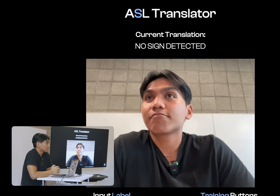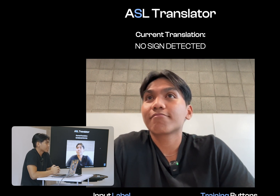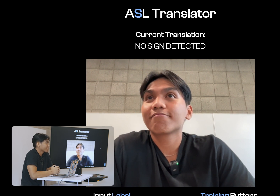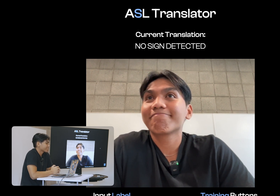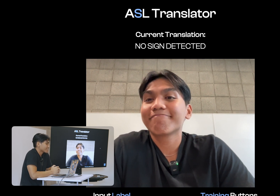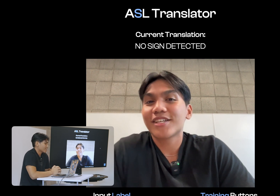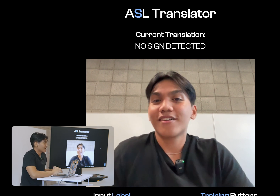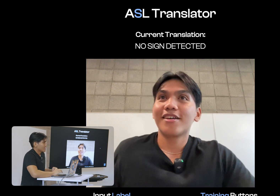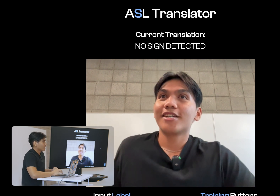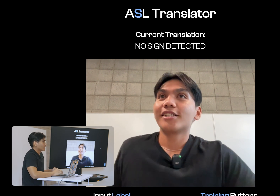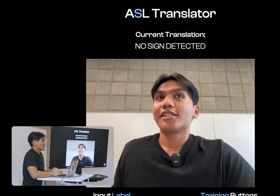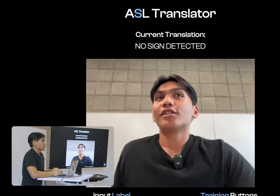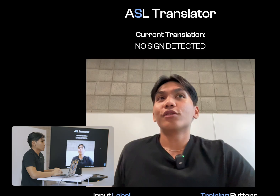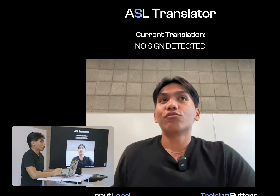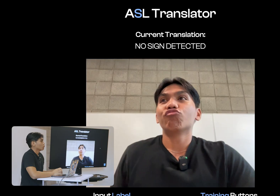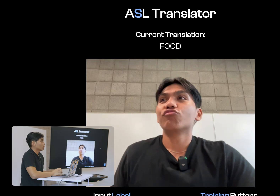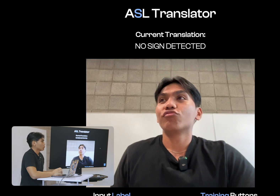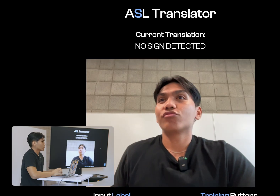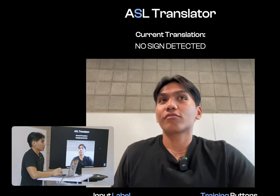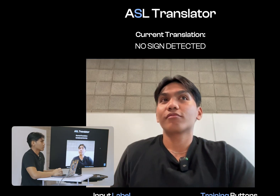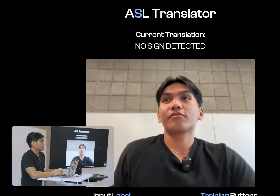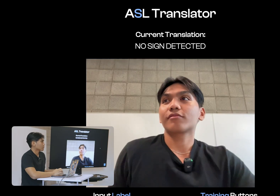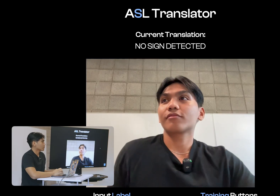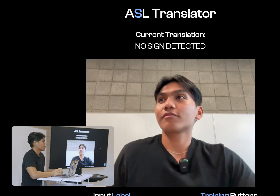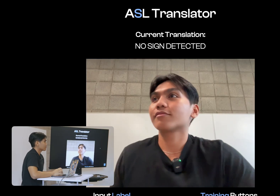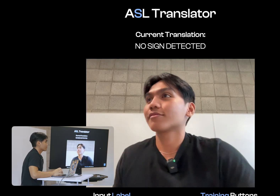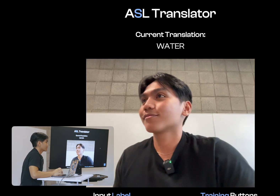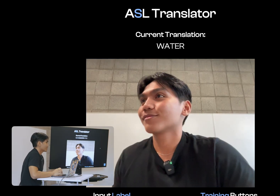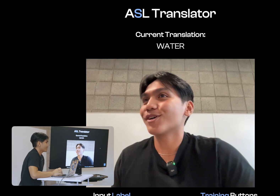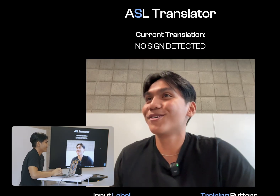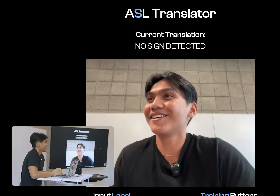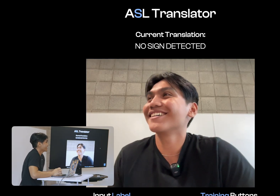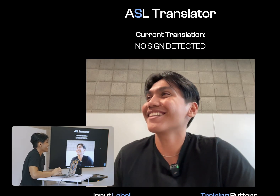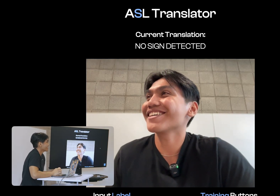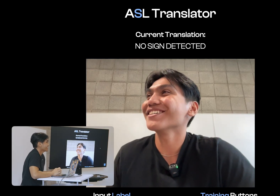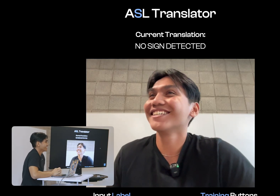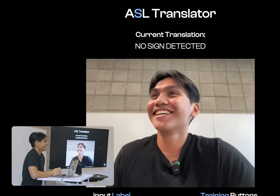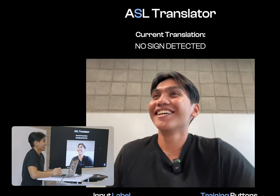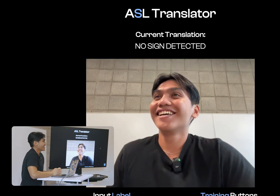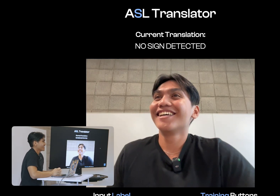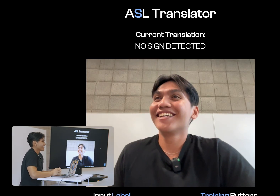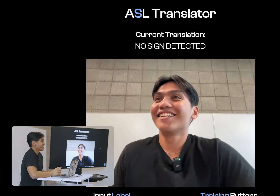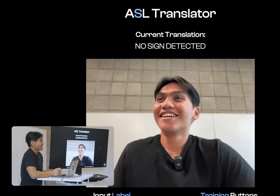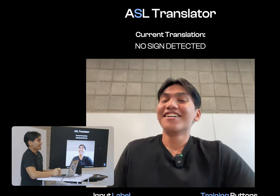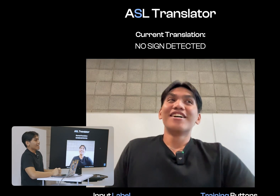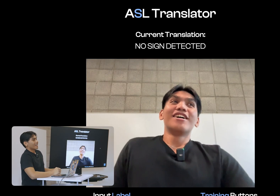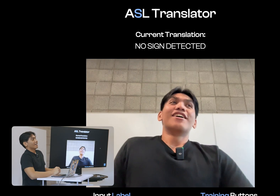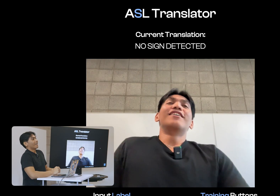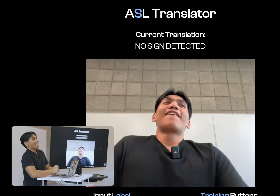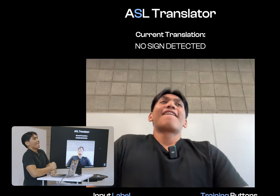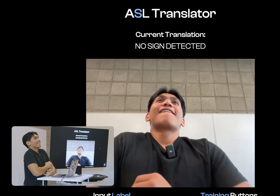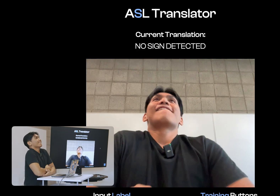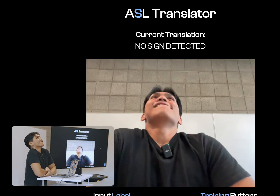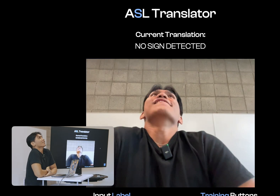All right. Any questions? That's really cool, man. Thank How you. long do you think you spent on just trying to